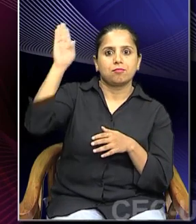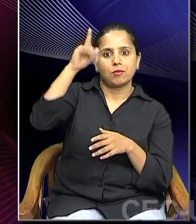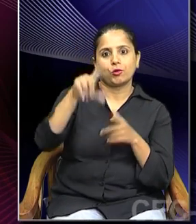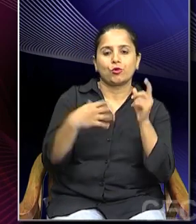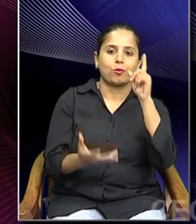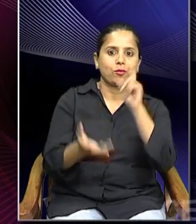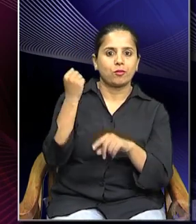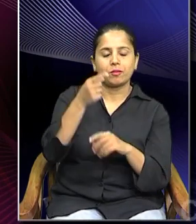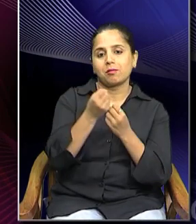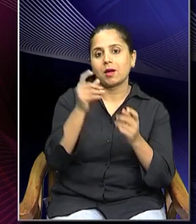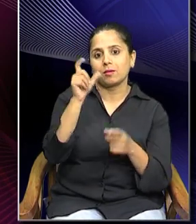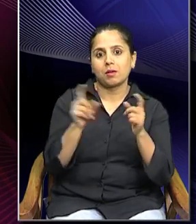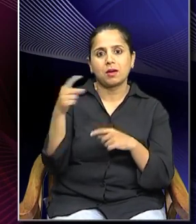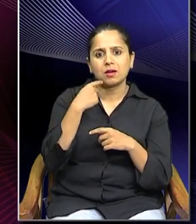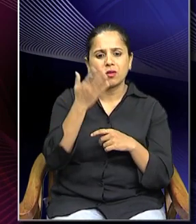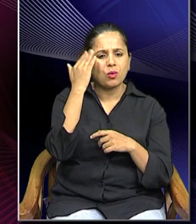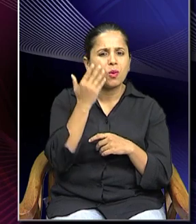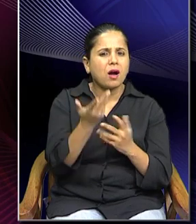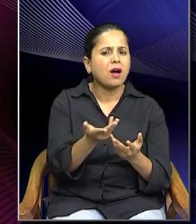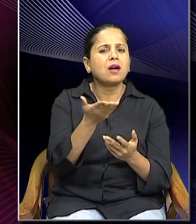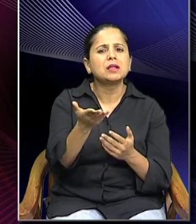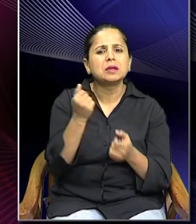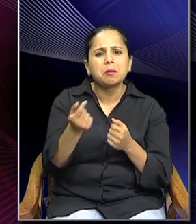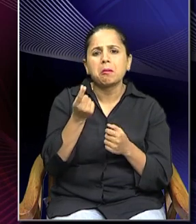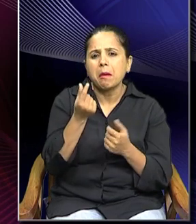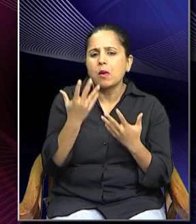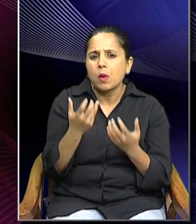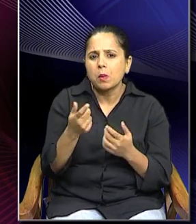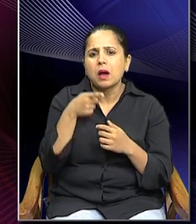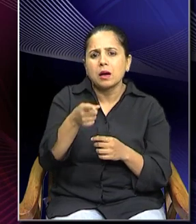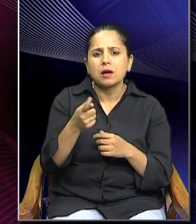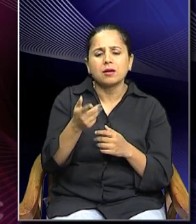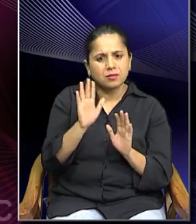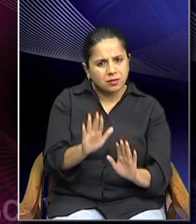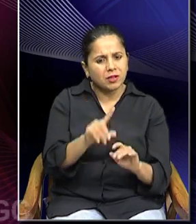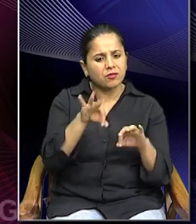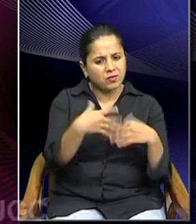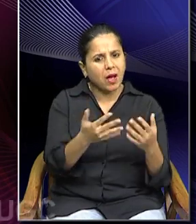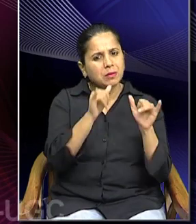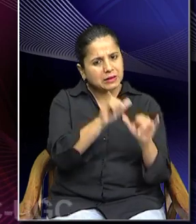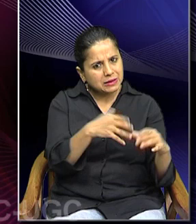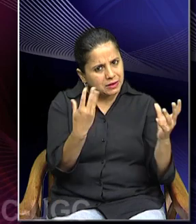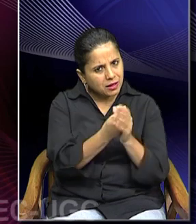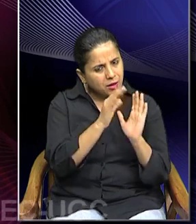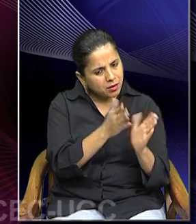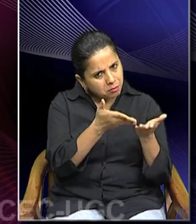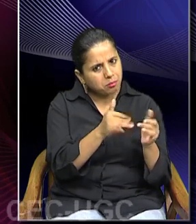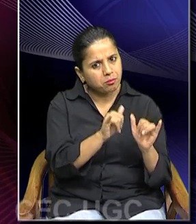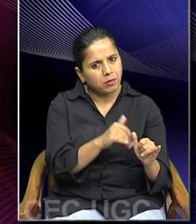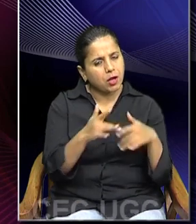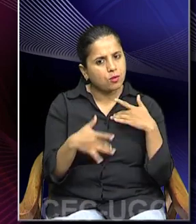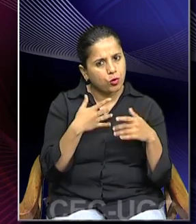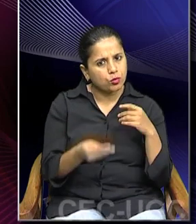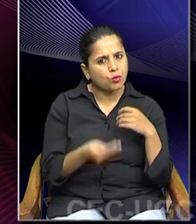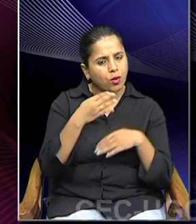America, many people would say, why are you running after money, why don't you stay back with your family, it is kind of more